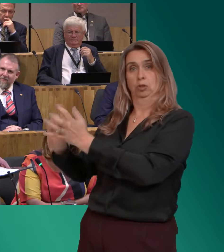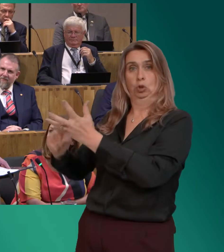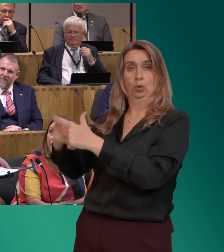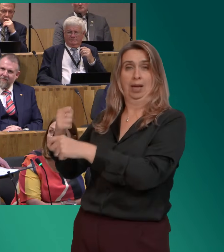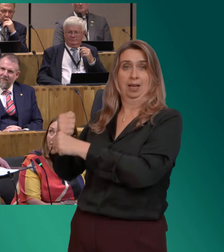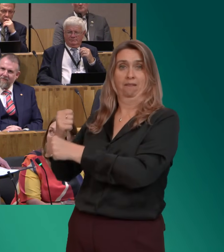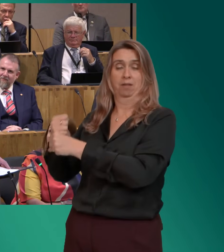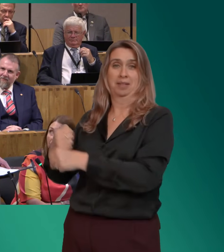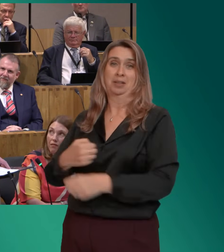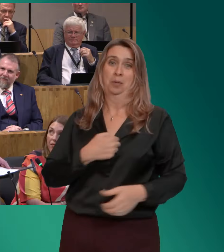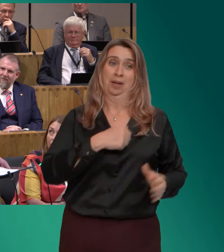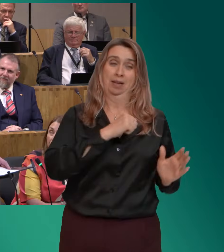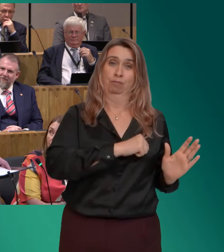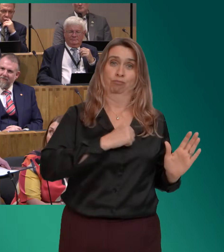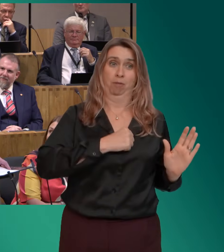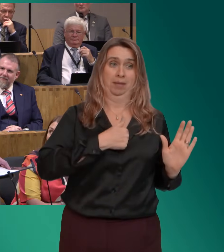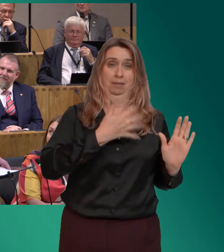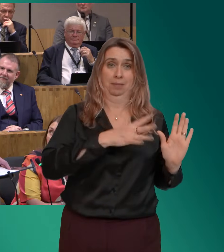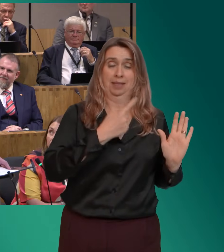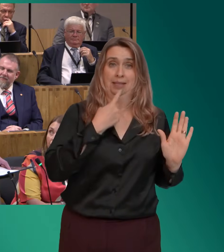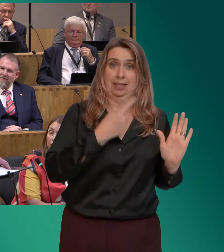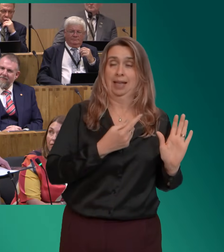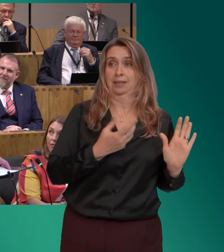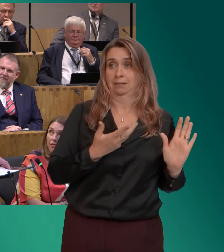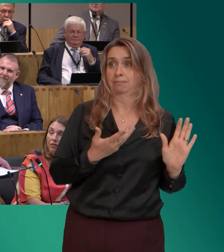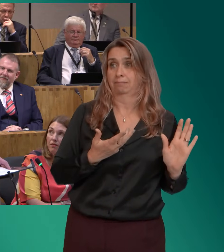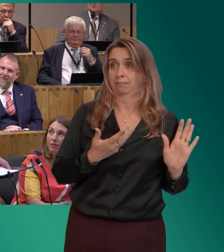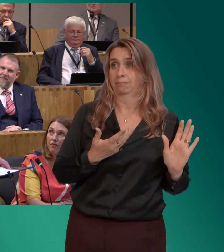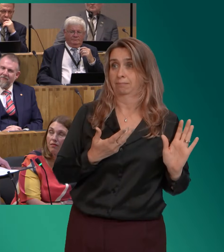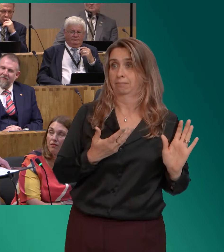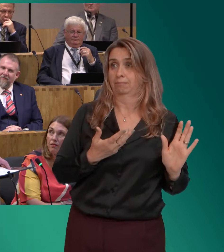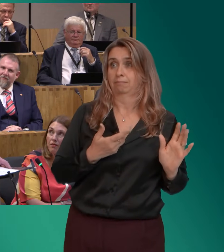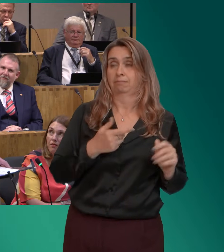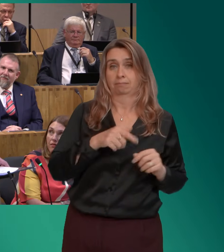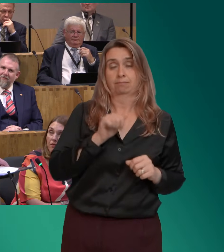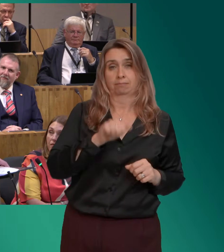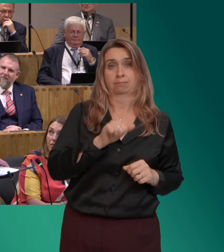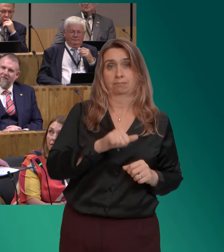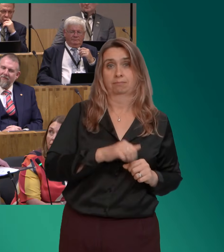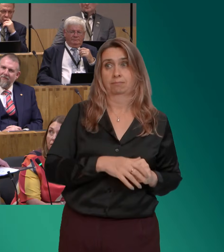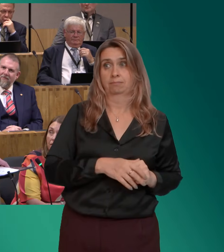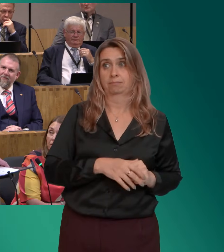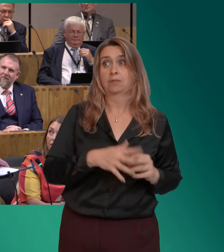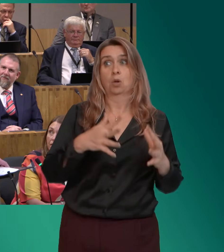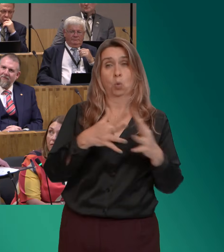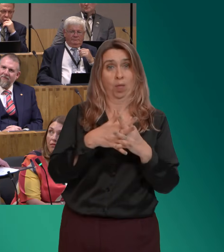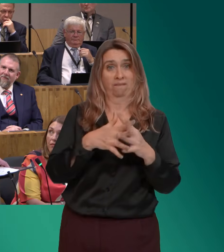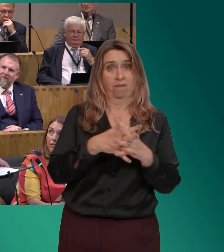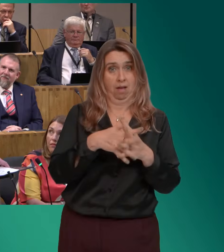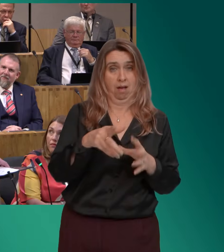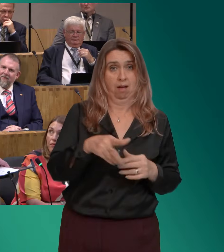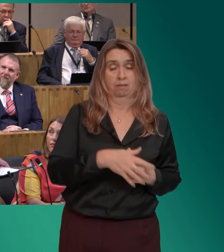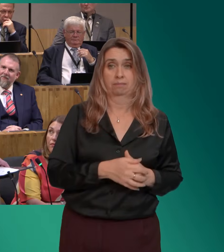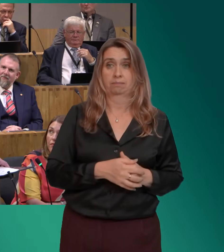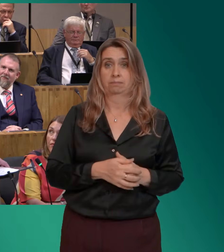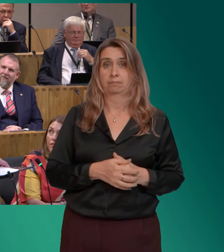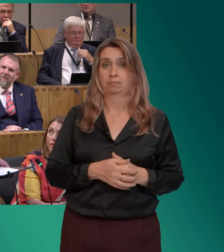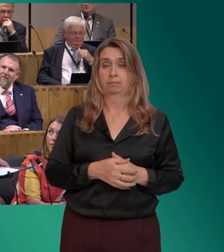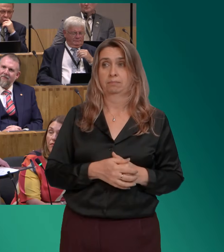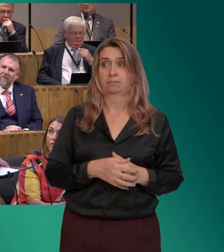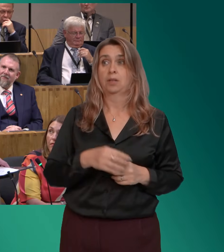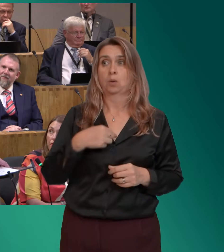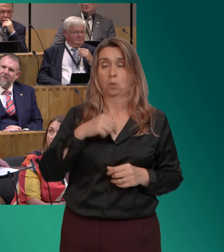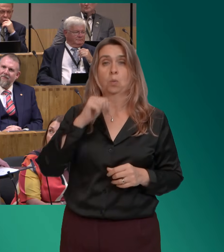this election said that there were matters that were reserved, which absolutely includes yw'r. We will work positively on